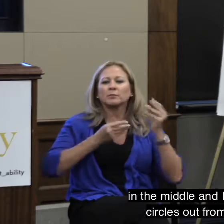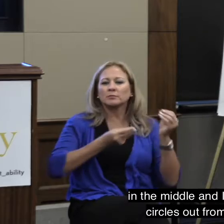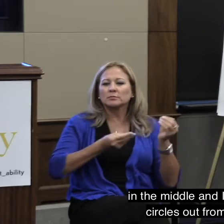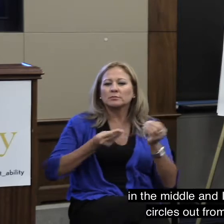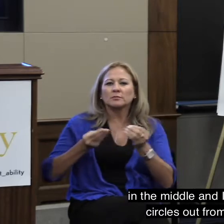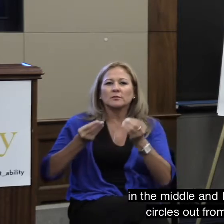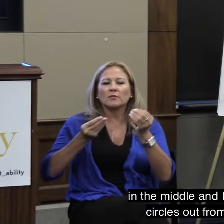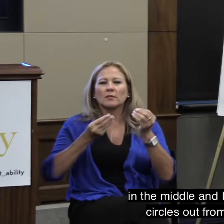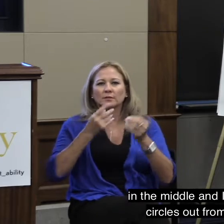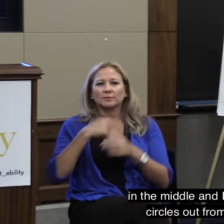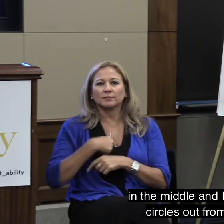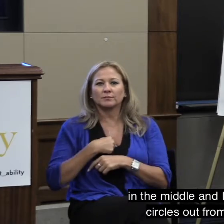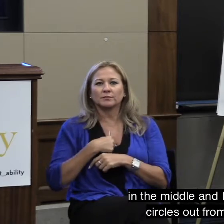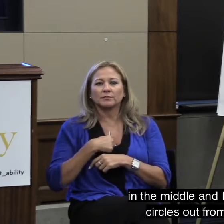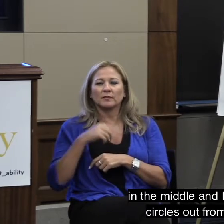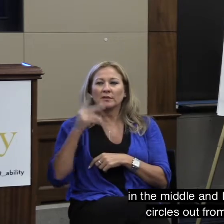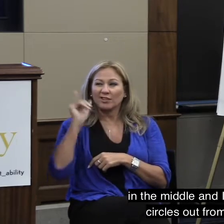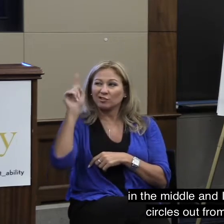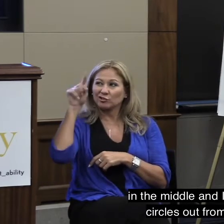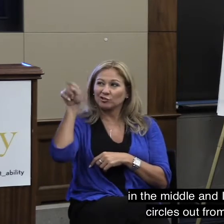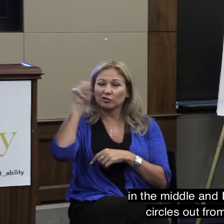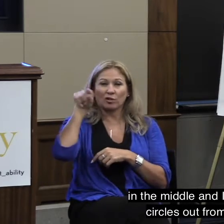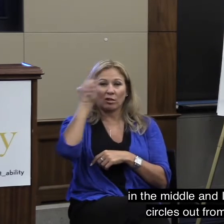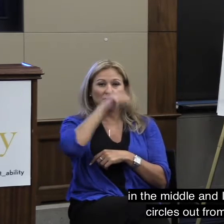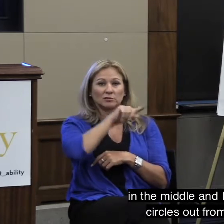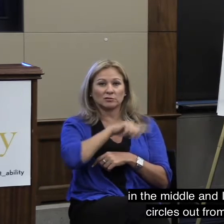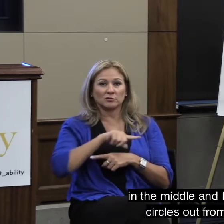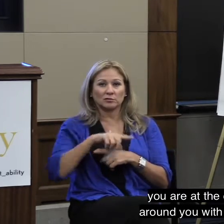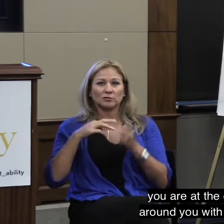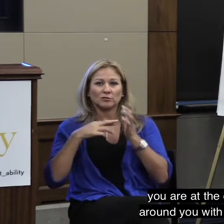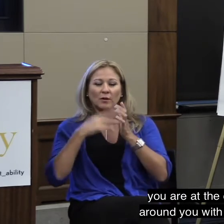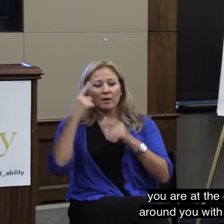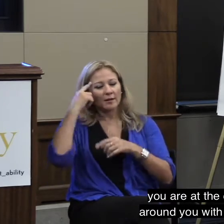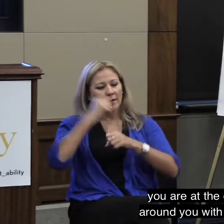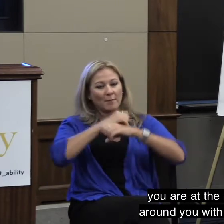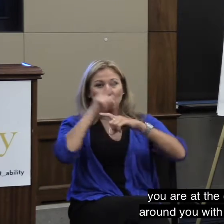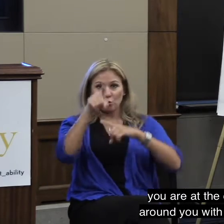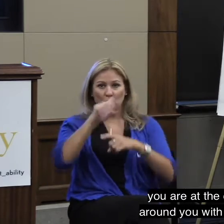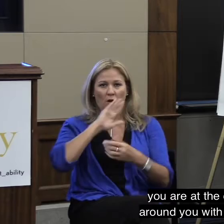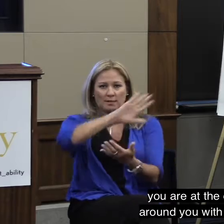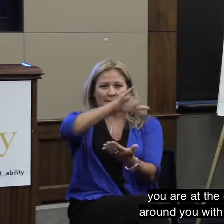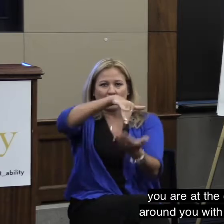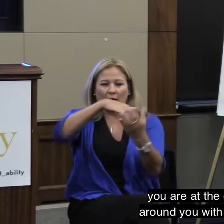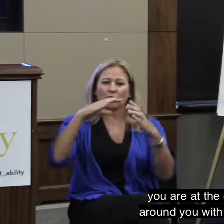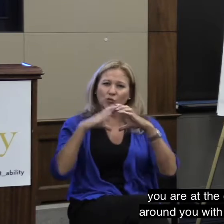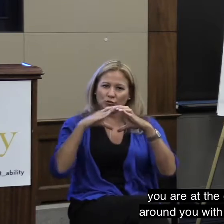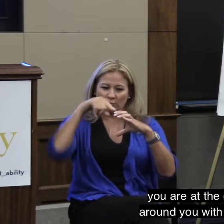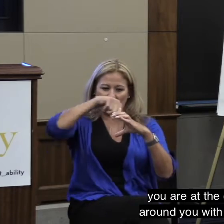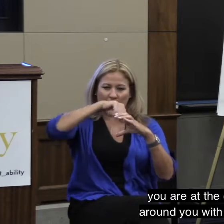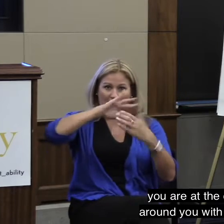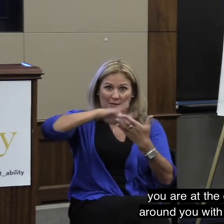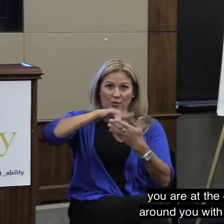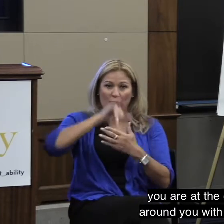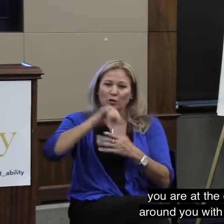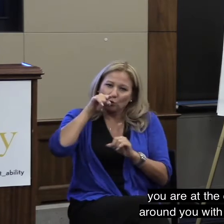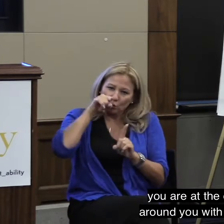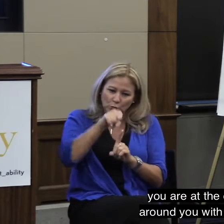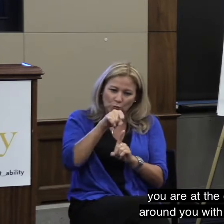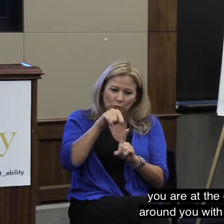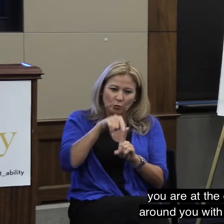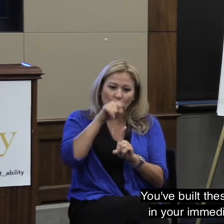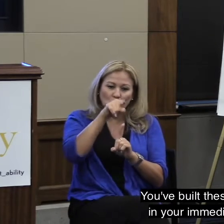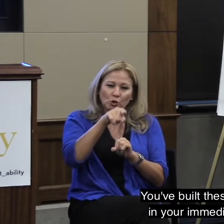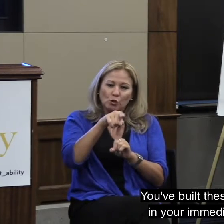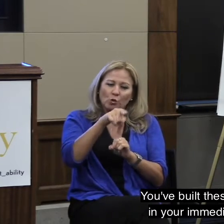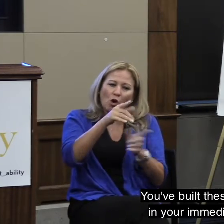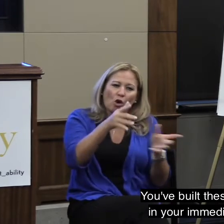representative circles out from that. So just imagine that you are at the center of influence, and all around you with people that you've built